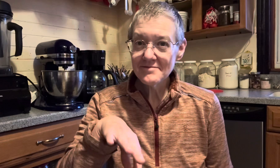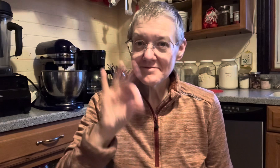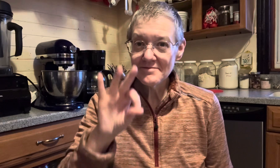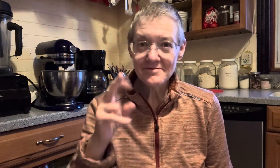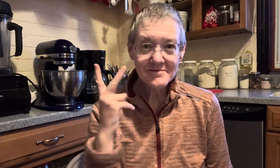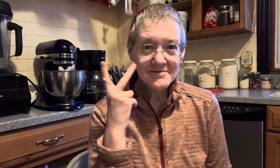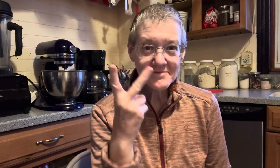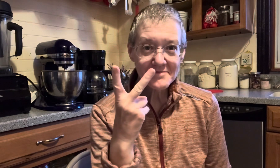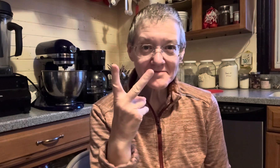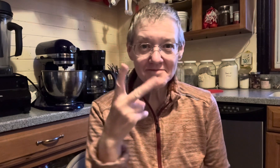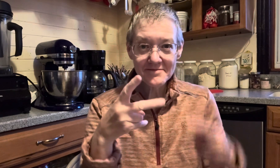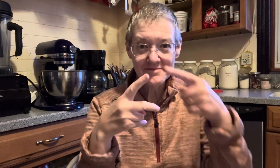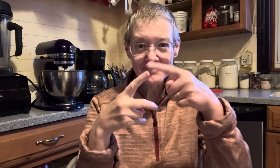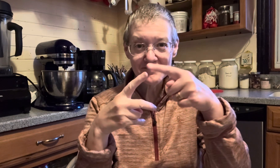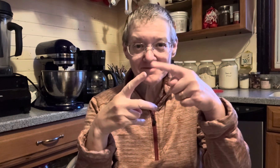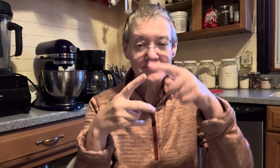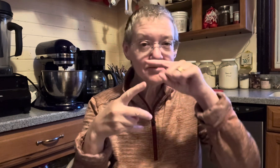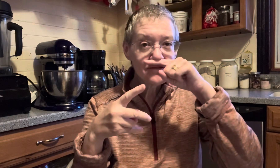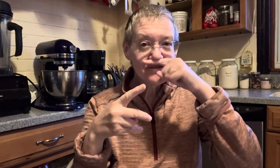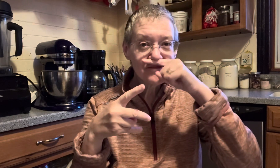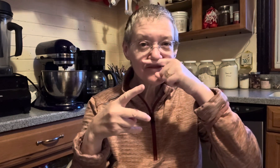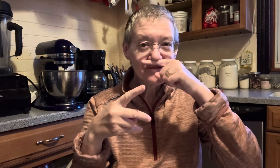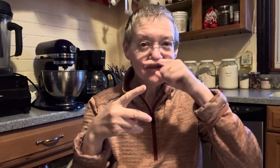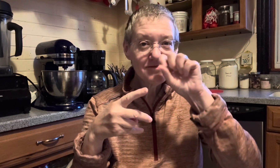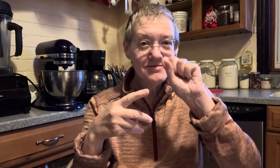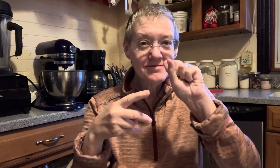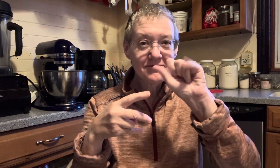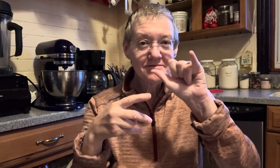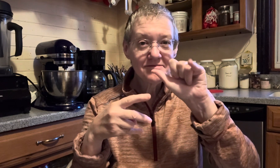I found 2. Corn syrup